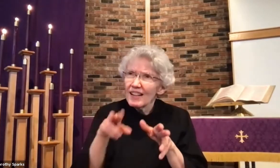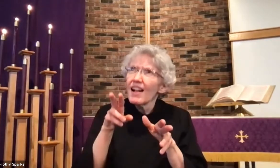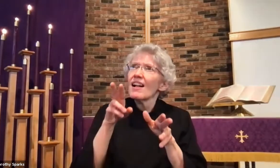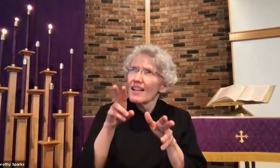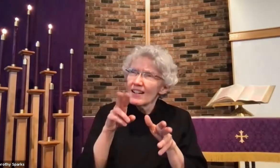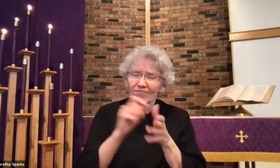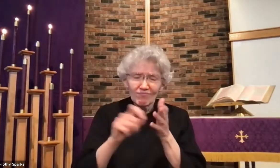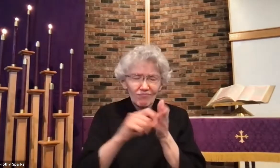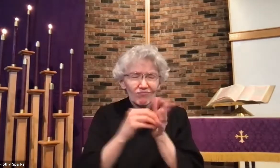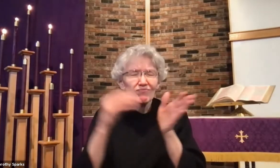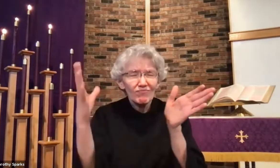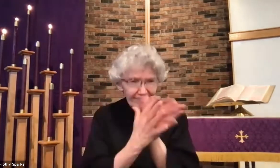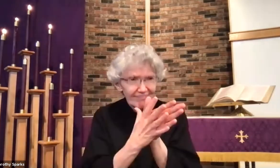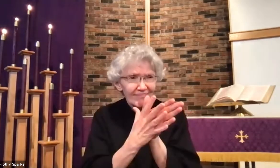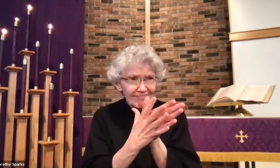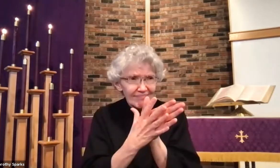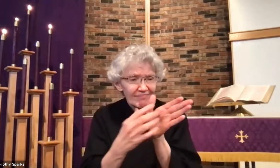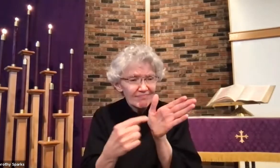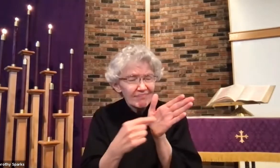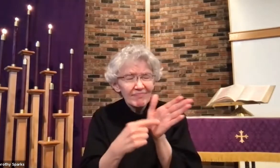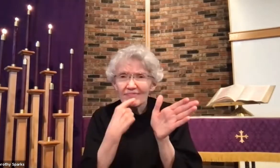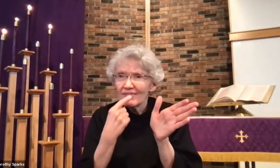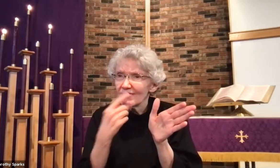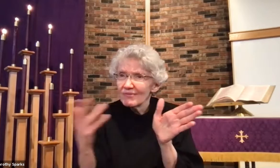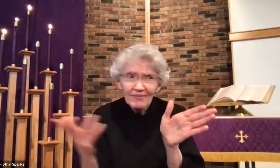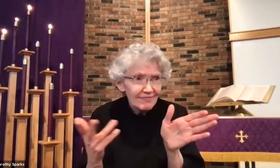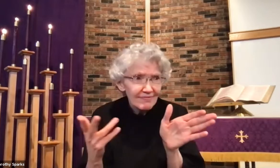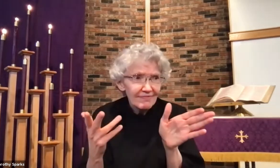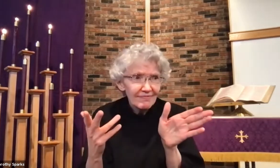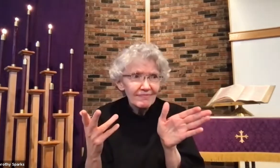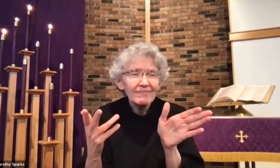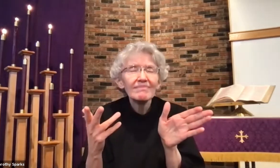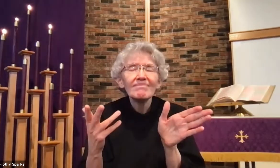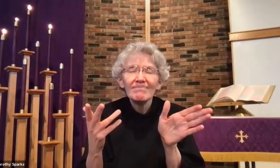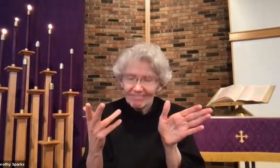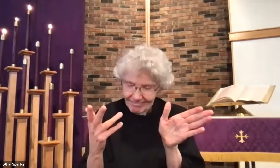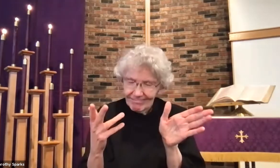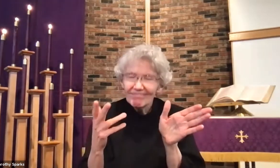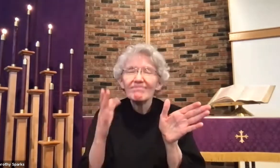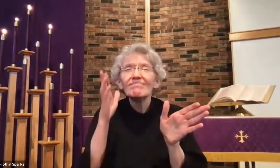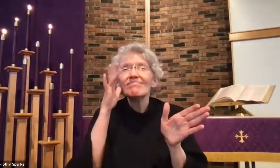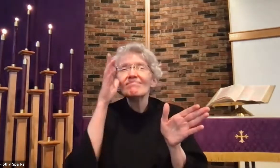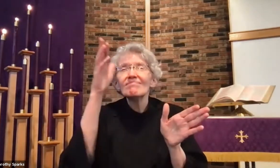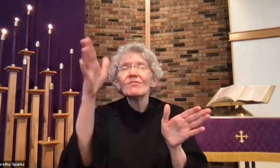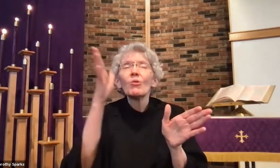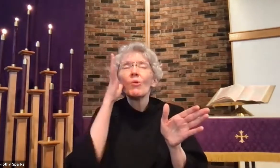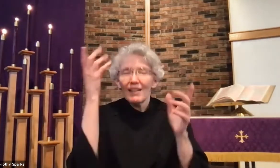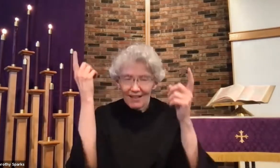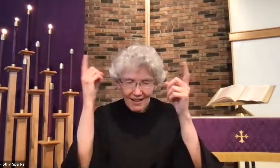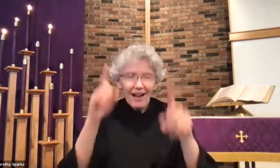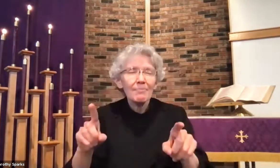we are going to Jerusalem. Everything that God told the prophets to write down about the Son of Man will